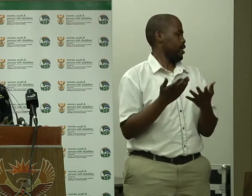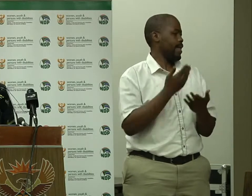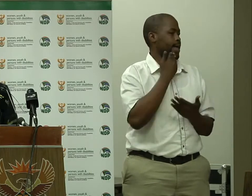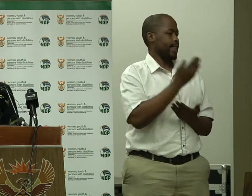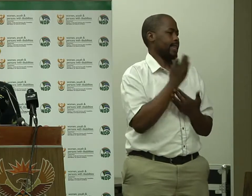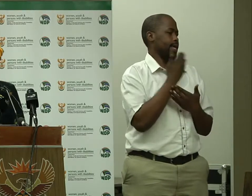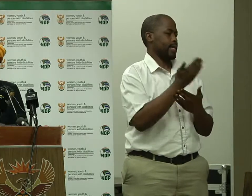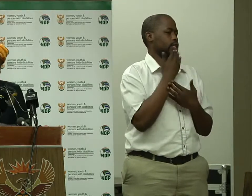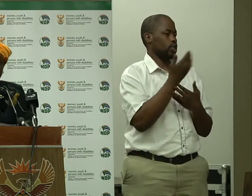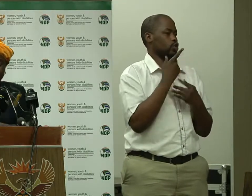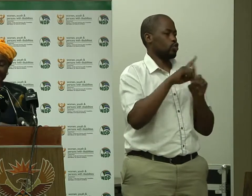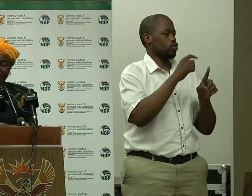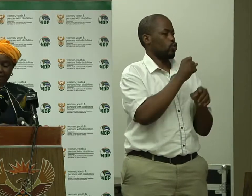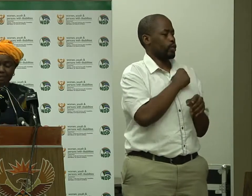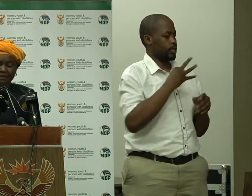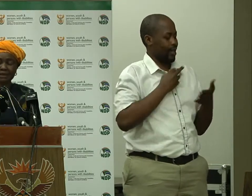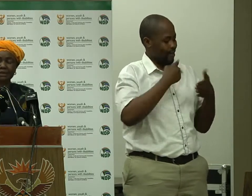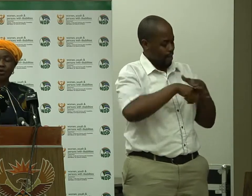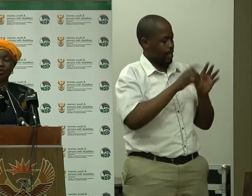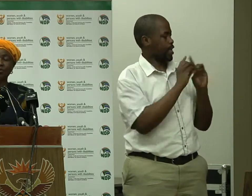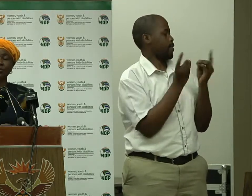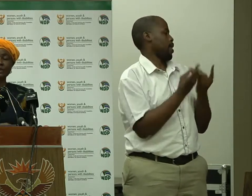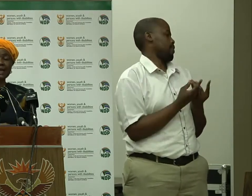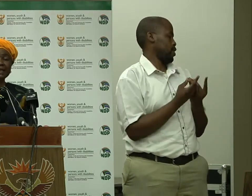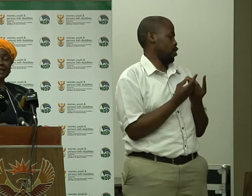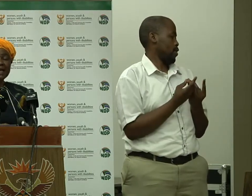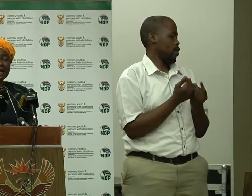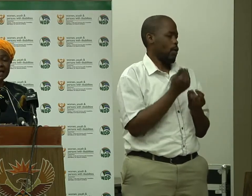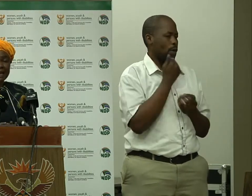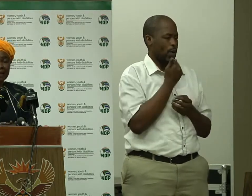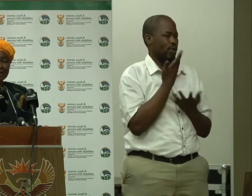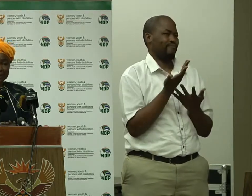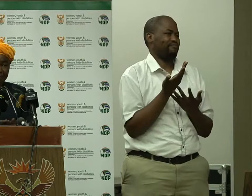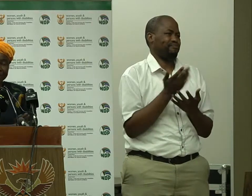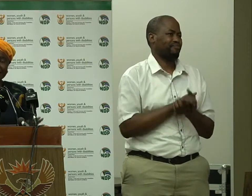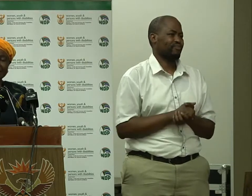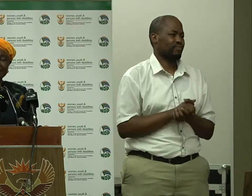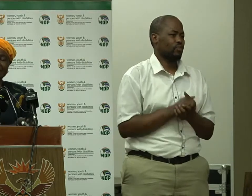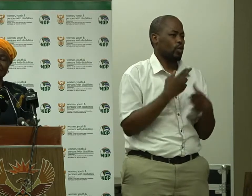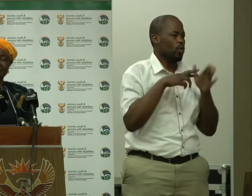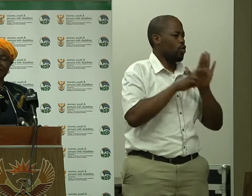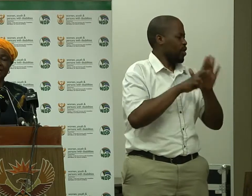our officials in the department who really